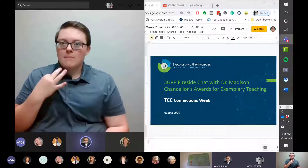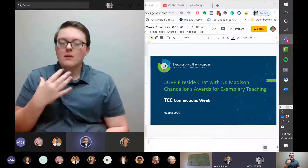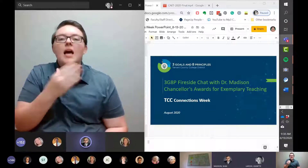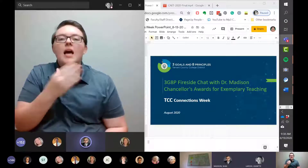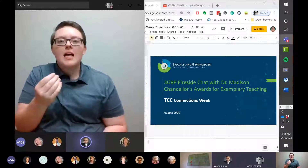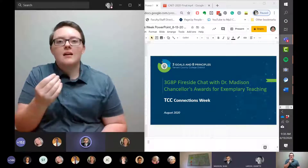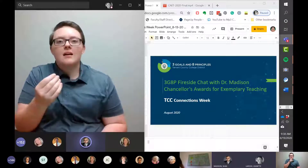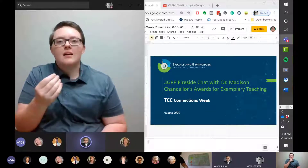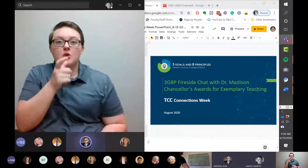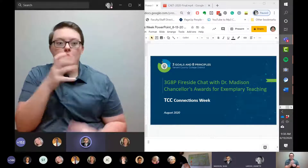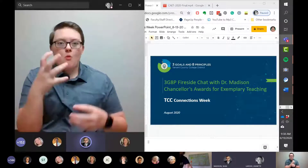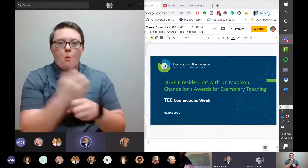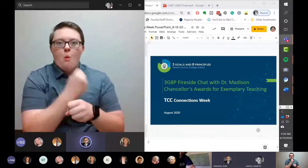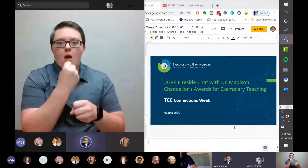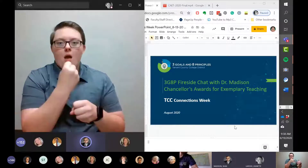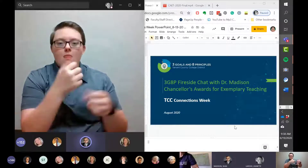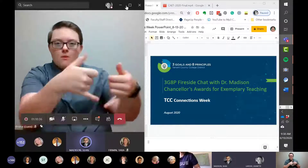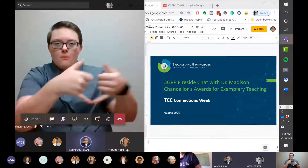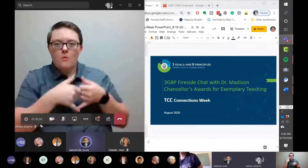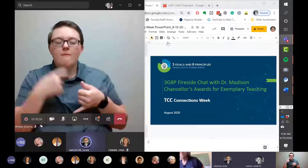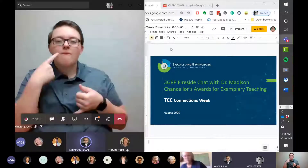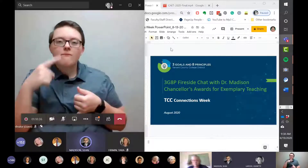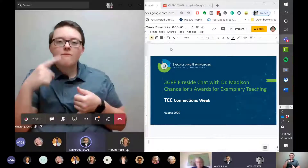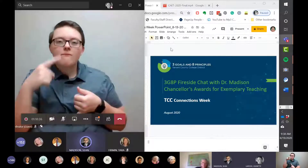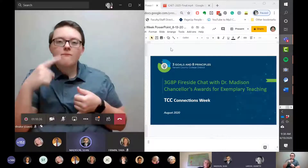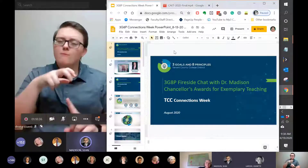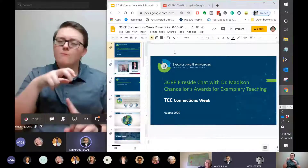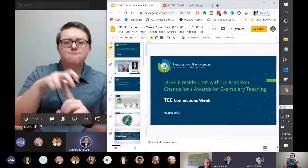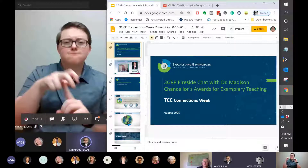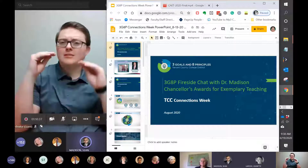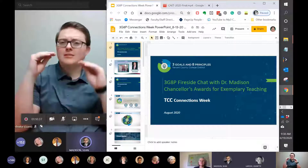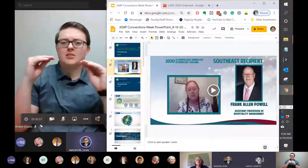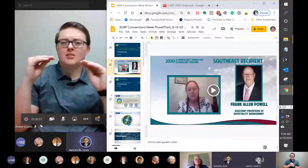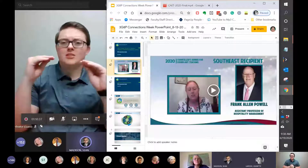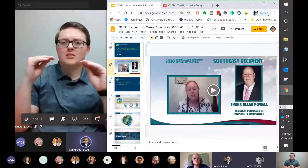the Chancellor's Award for Exemplary Teaching.